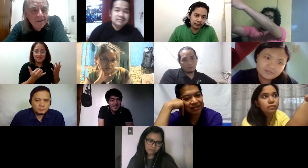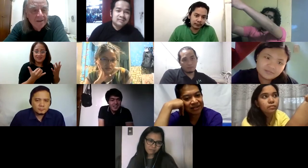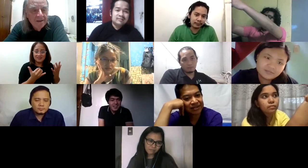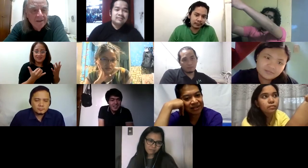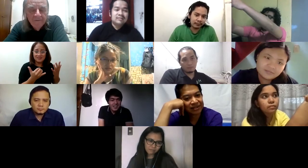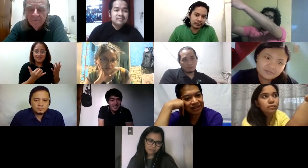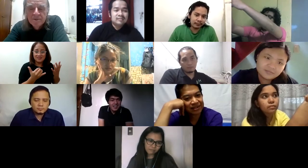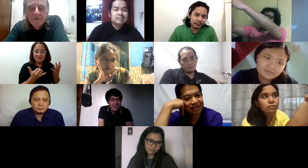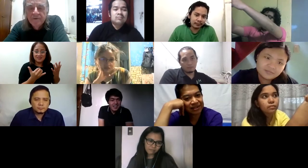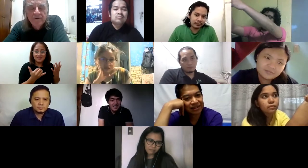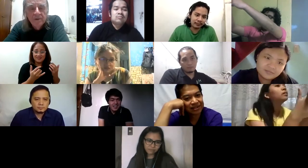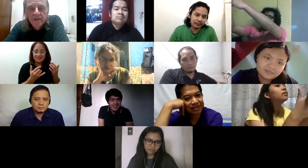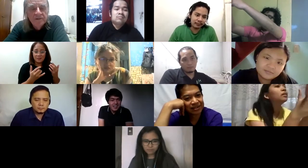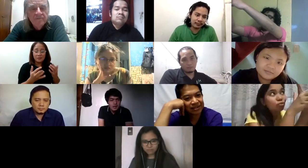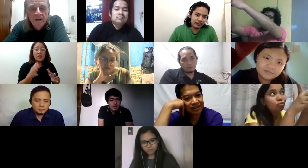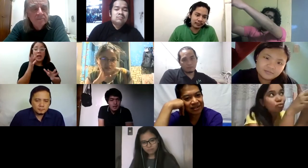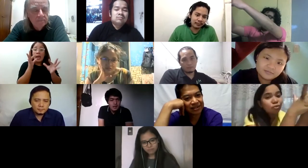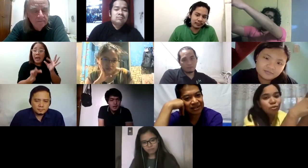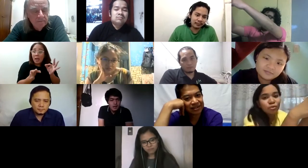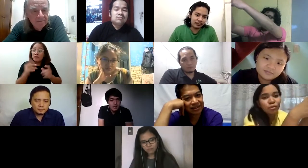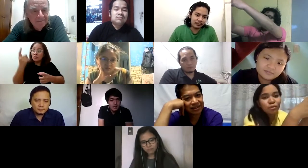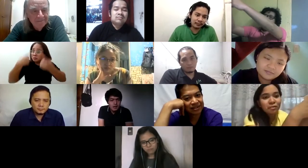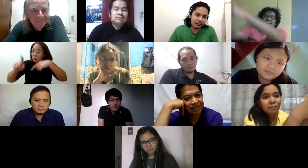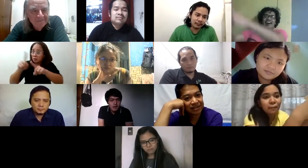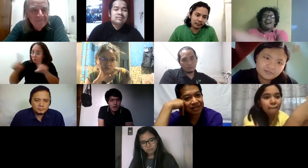If you sign differently, it's fine.